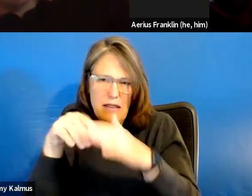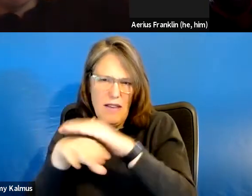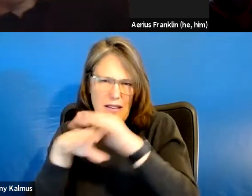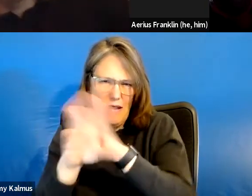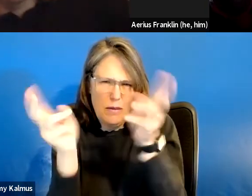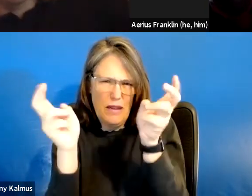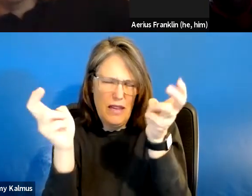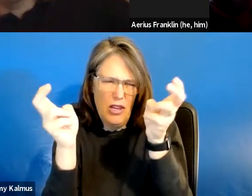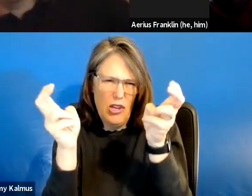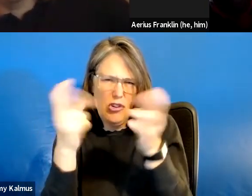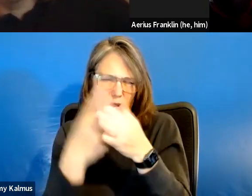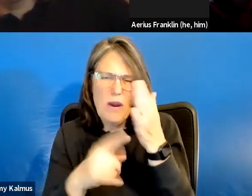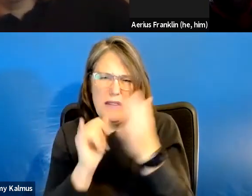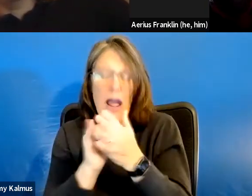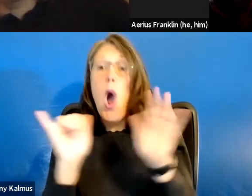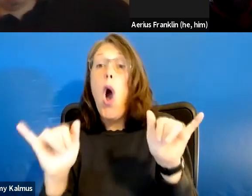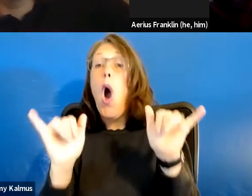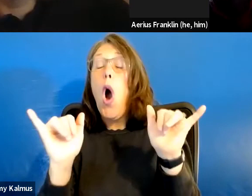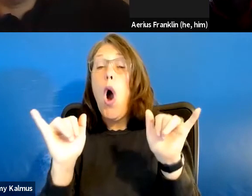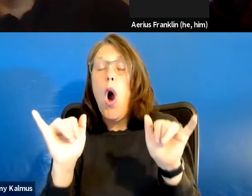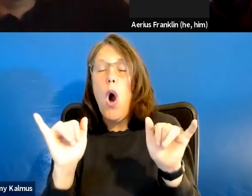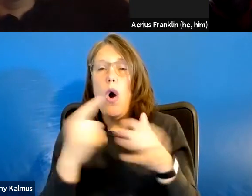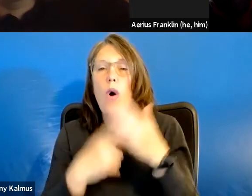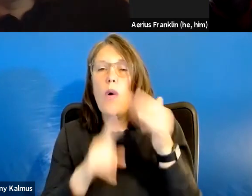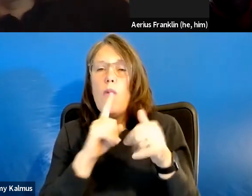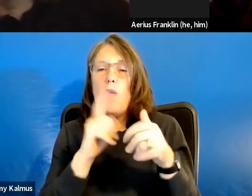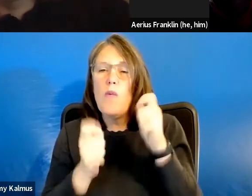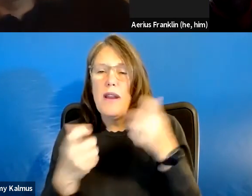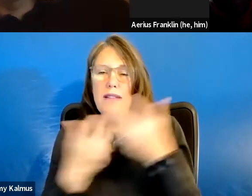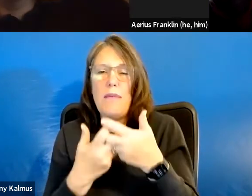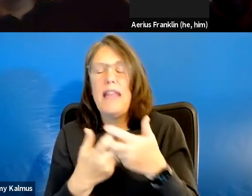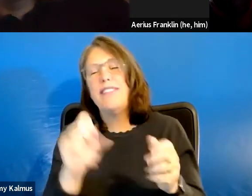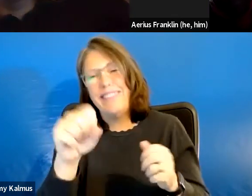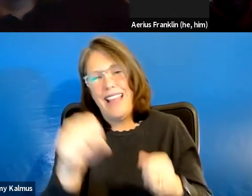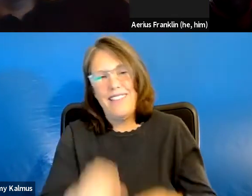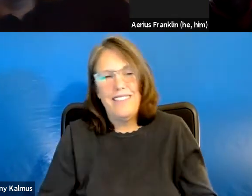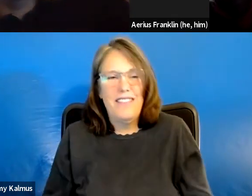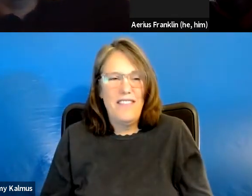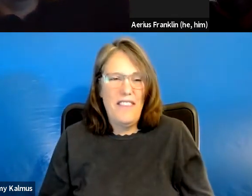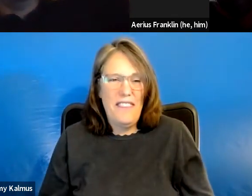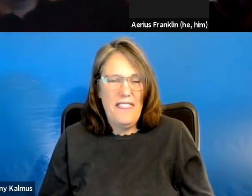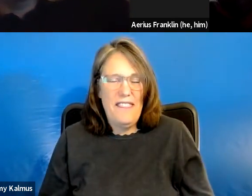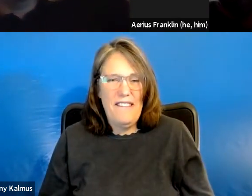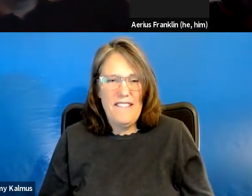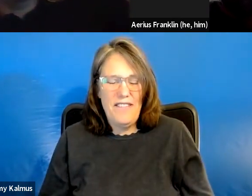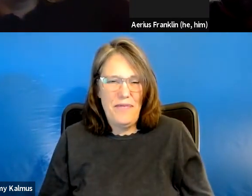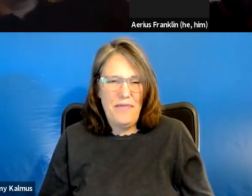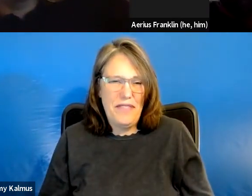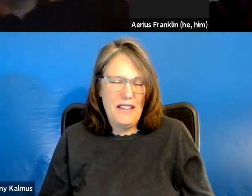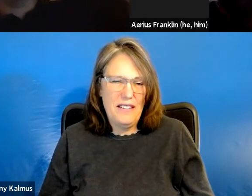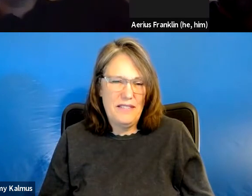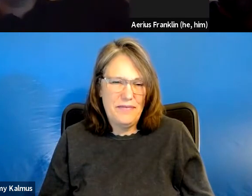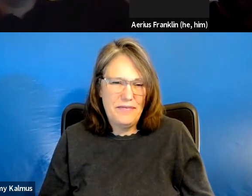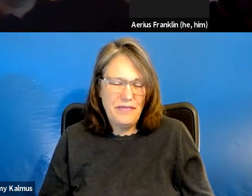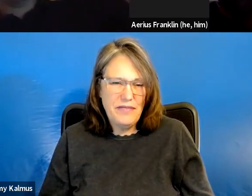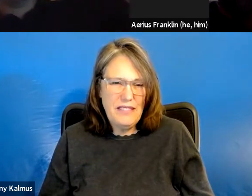inaccessibility issues, what would that be? Oh, Sheikah? what is accommodation? Yeah, there you go. Yep. Woo.